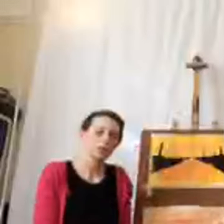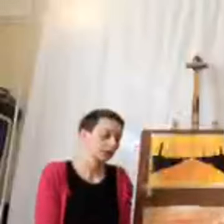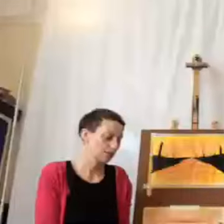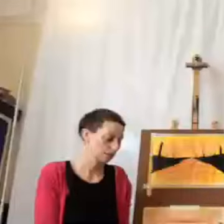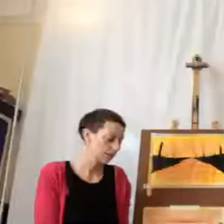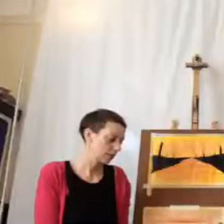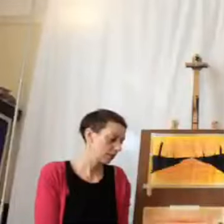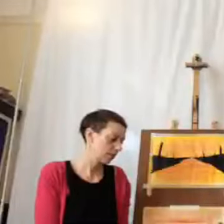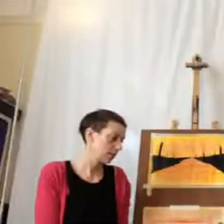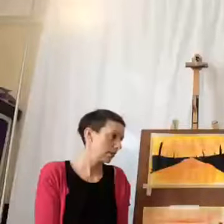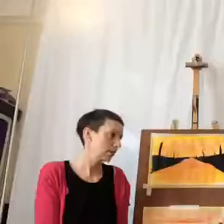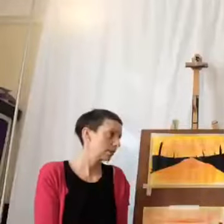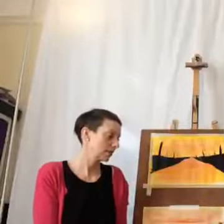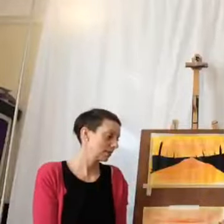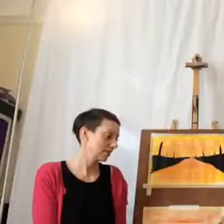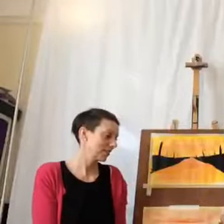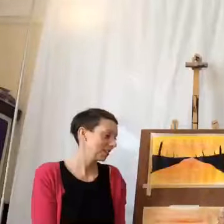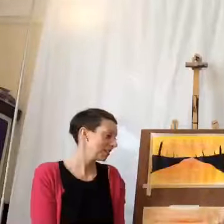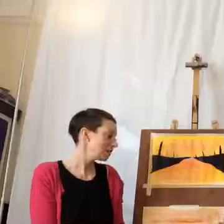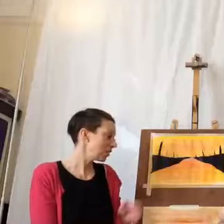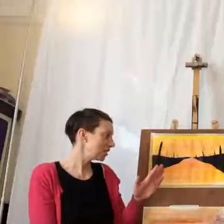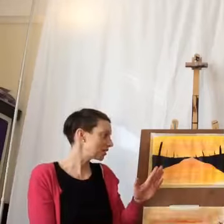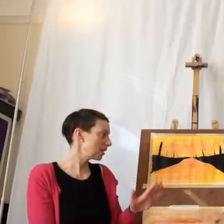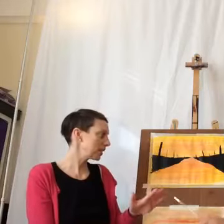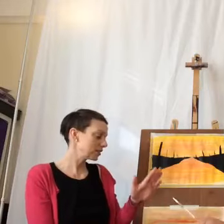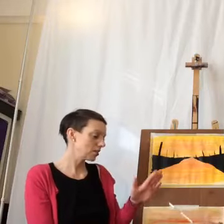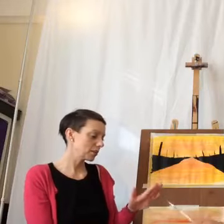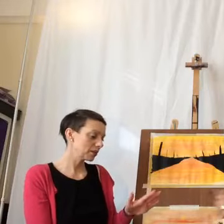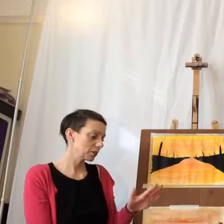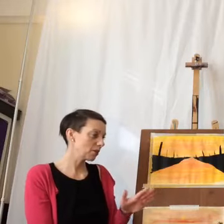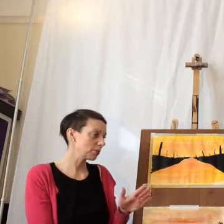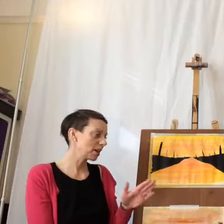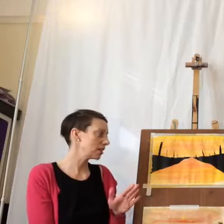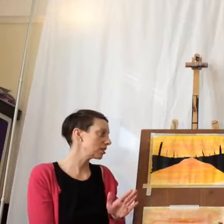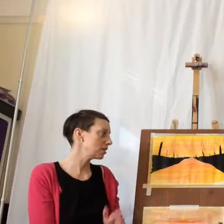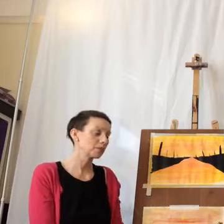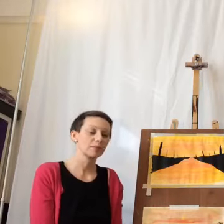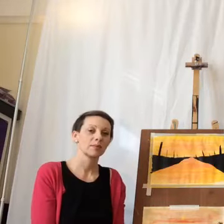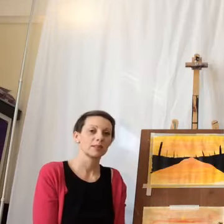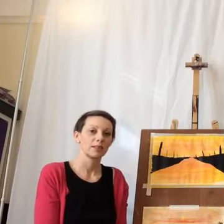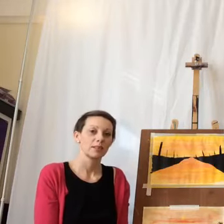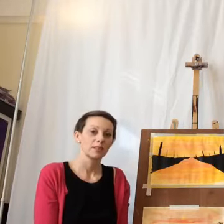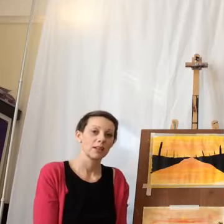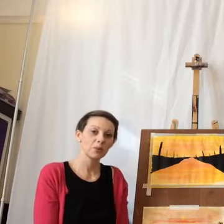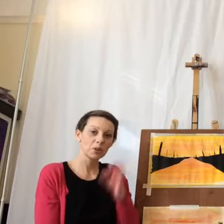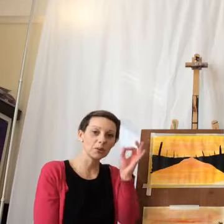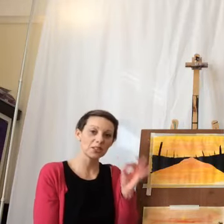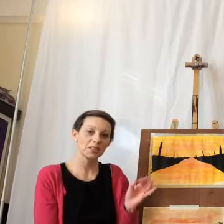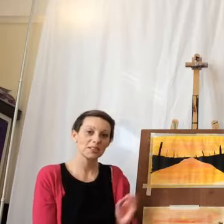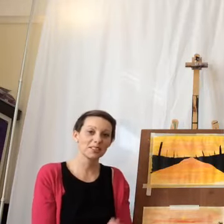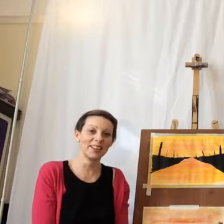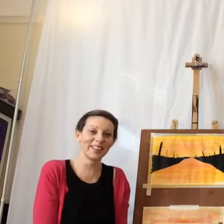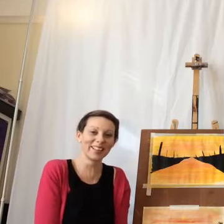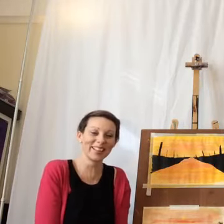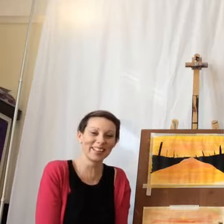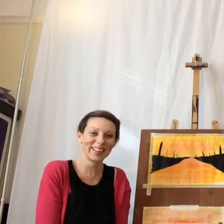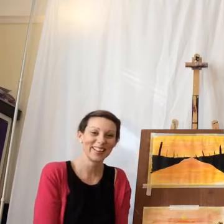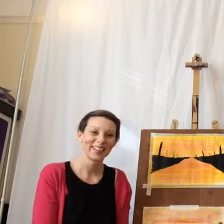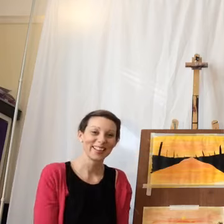Oh look, here's one I cleaned earlier. Might need to slow down a tiny bit so we've got everyone catching up. Yeah. Anyone got any questions?